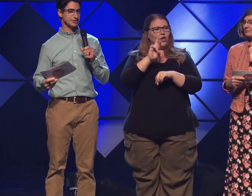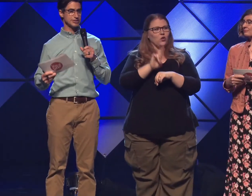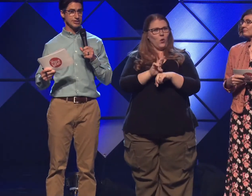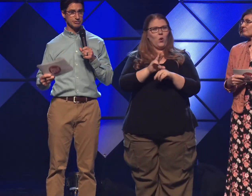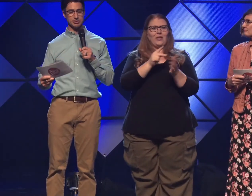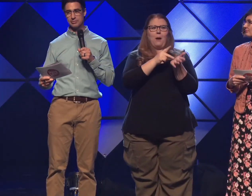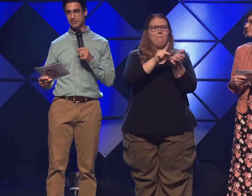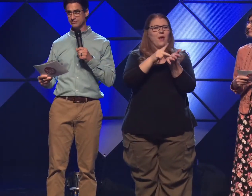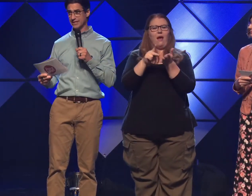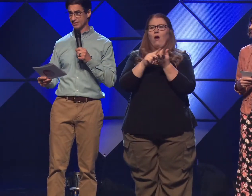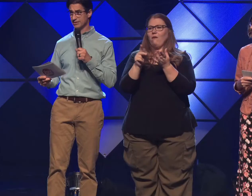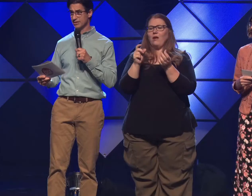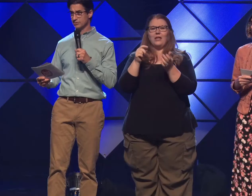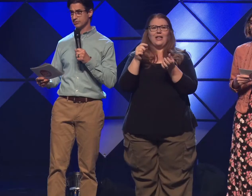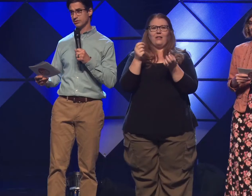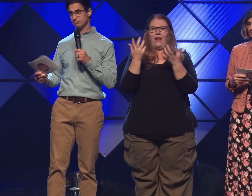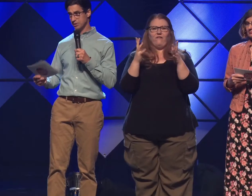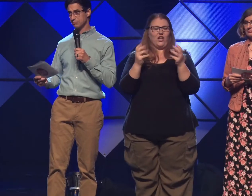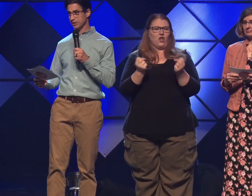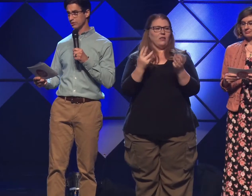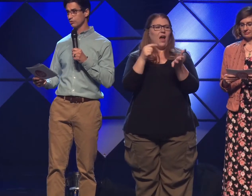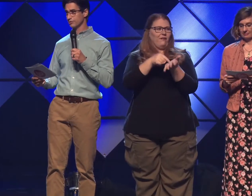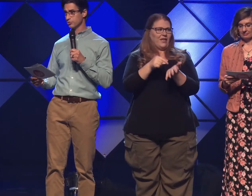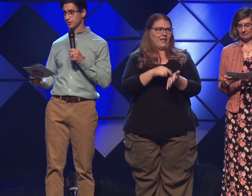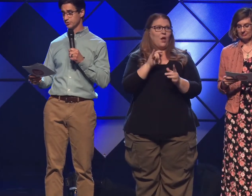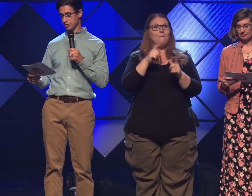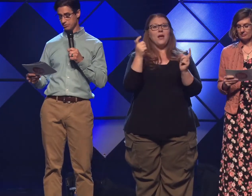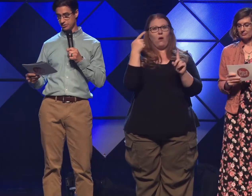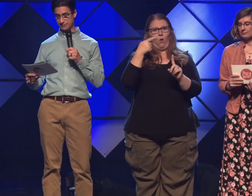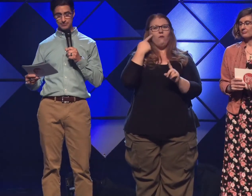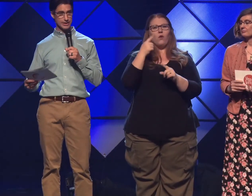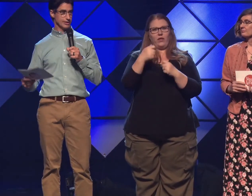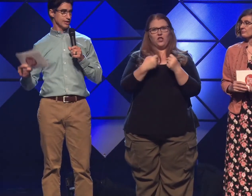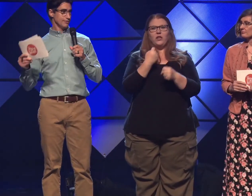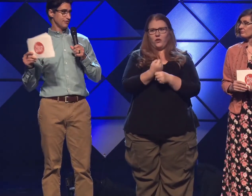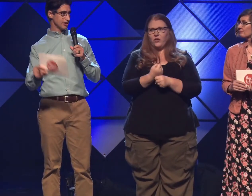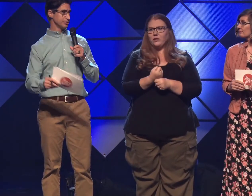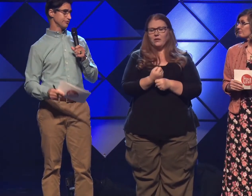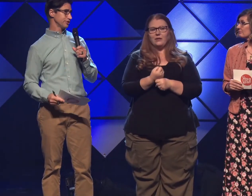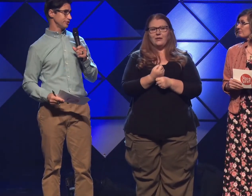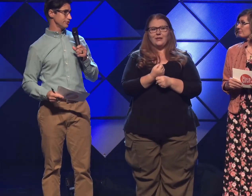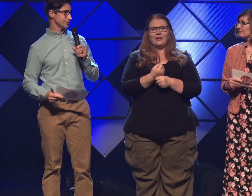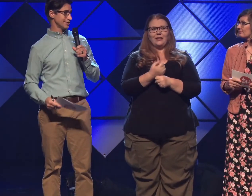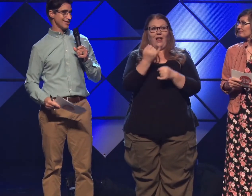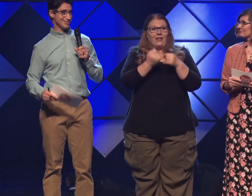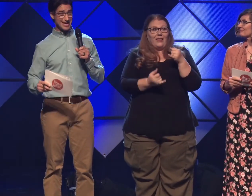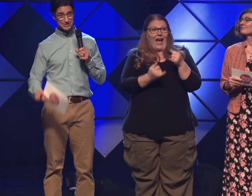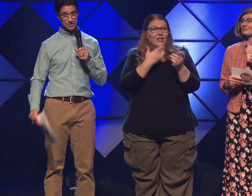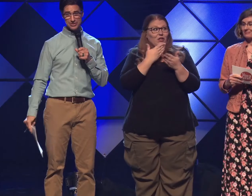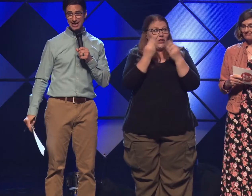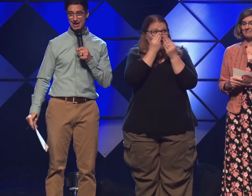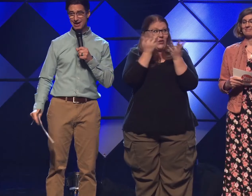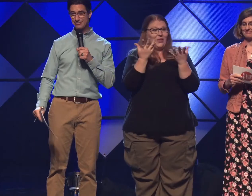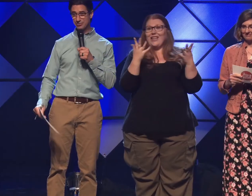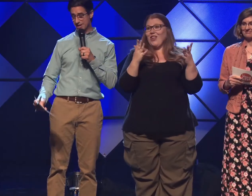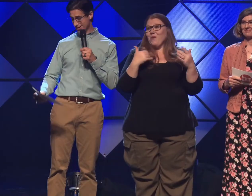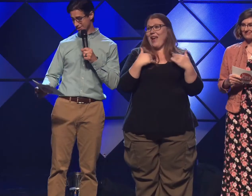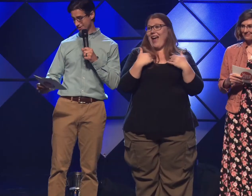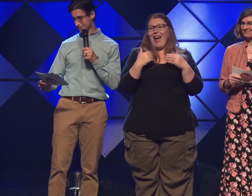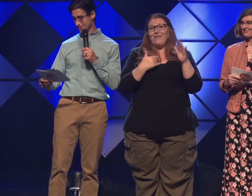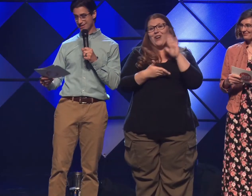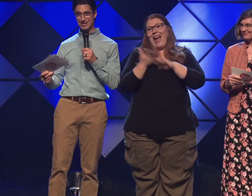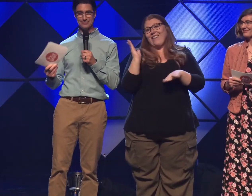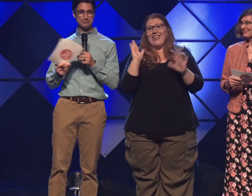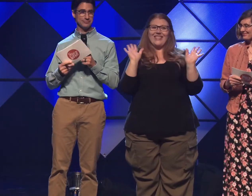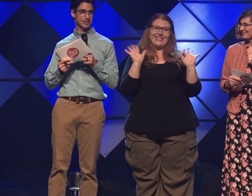of a considerable amount of debt, which was a big, big goal for 2023. Final bit of good news is that that's all we have. We're out of